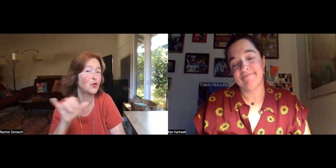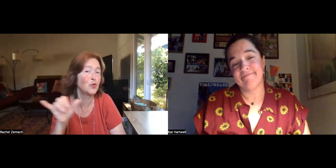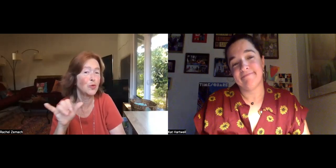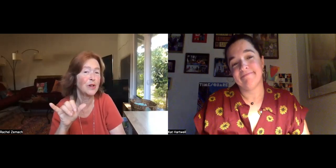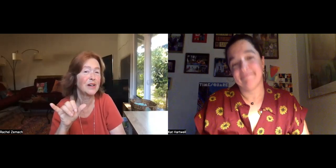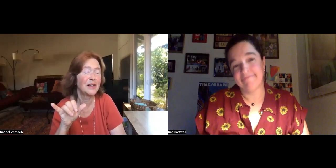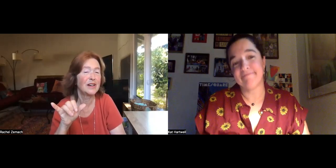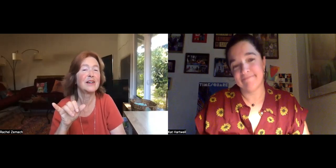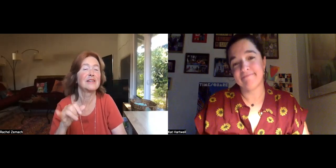too.